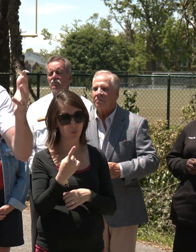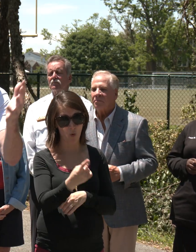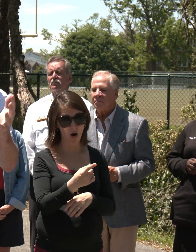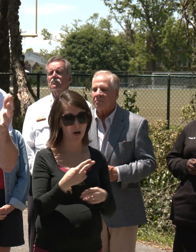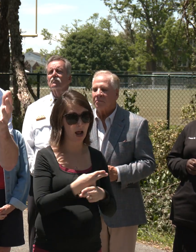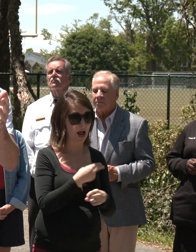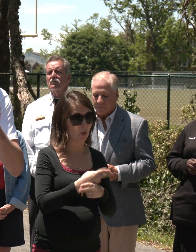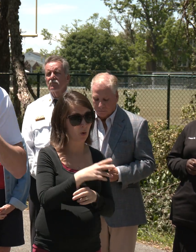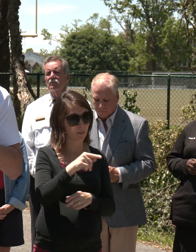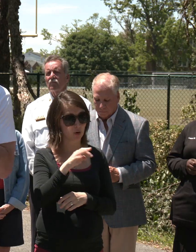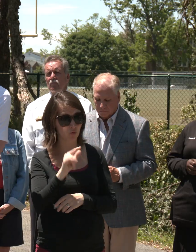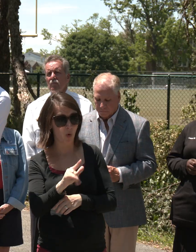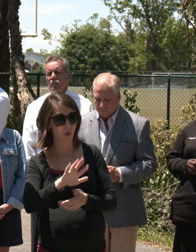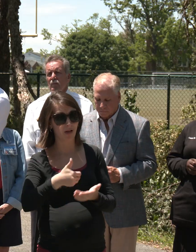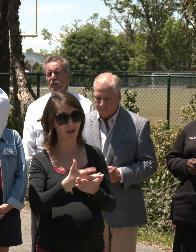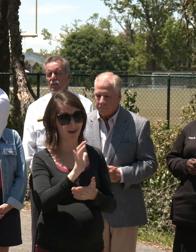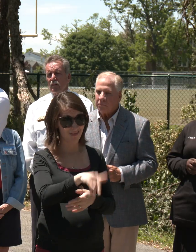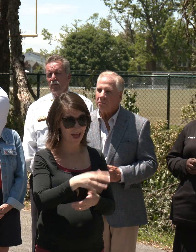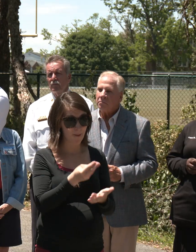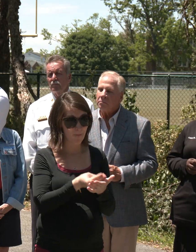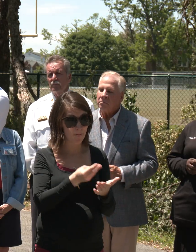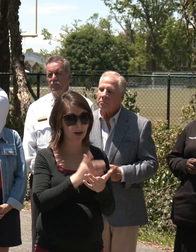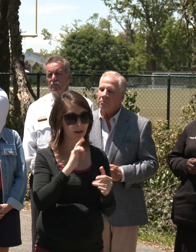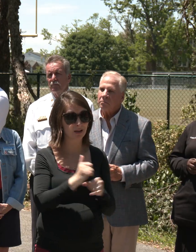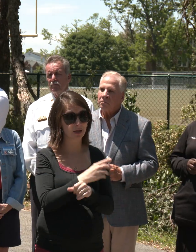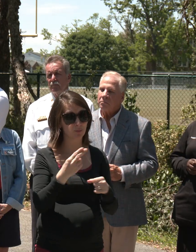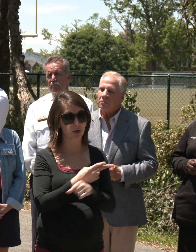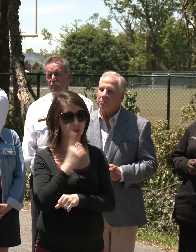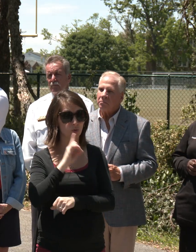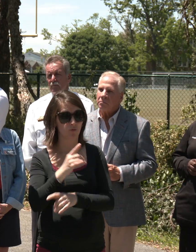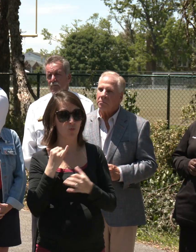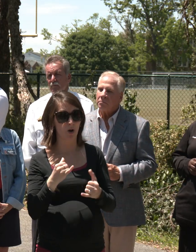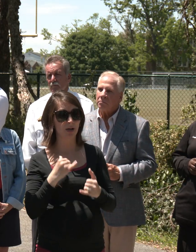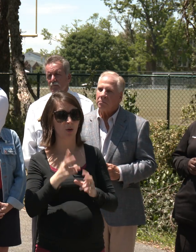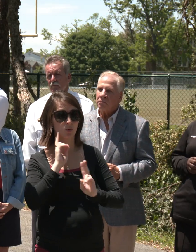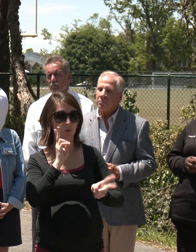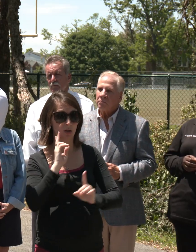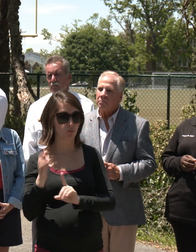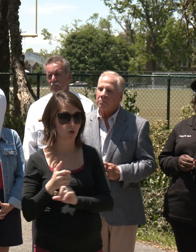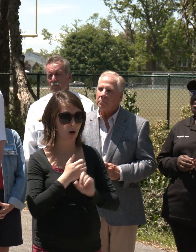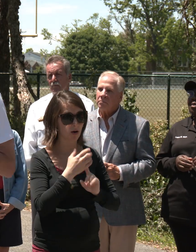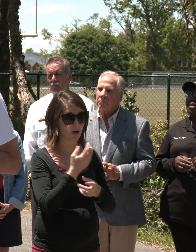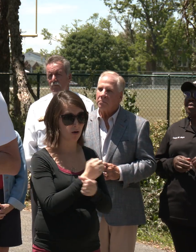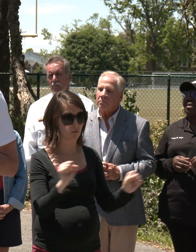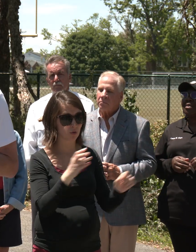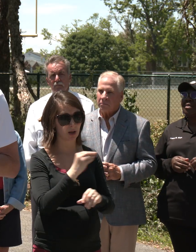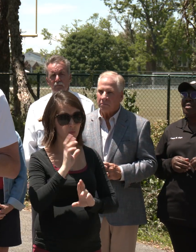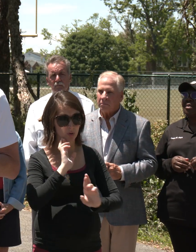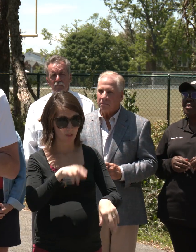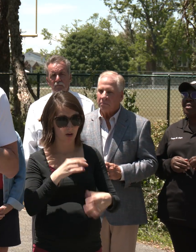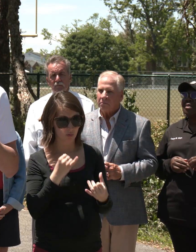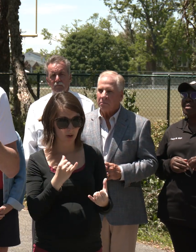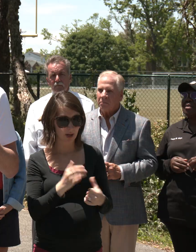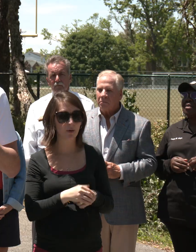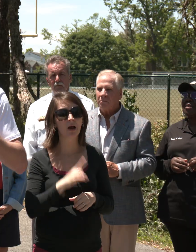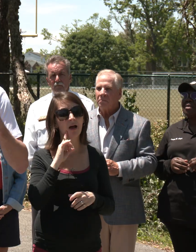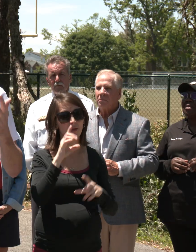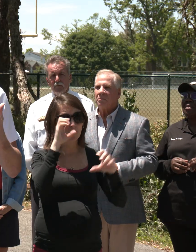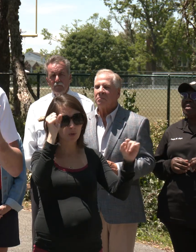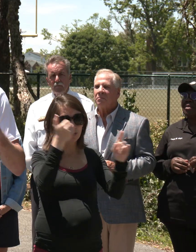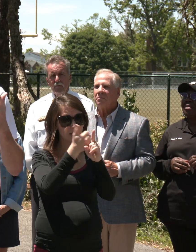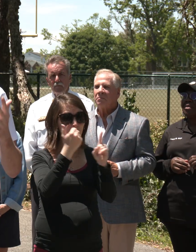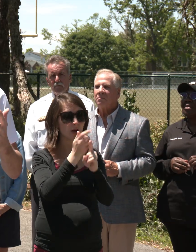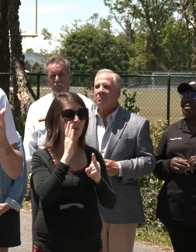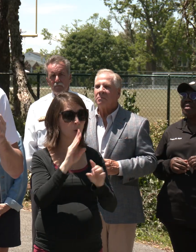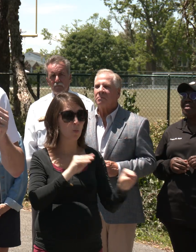Patrol, a lot of those dollars are being used for what you're seeing in the recovery and response effort right now. I think the president's going to move as